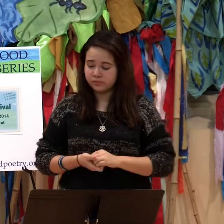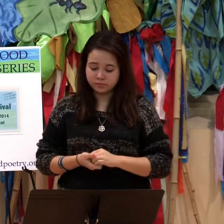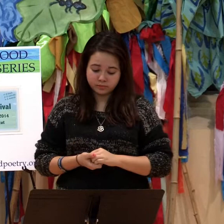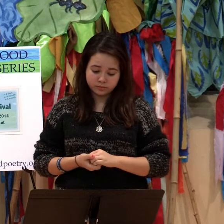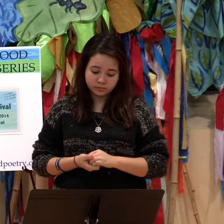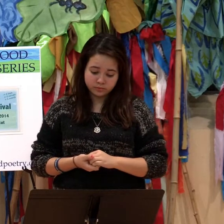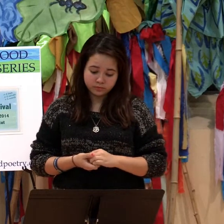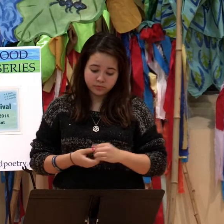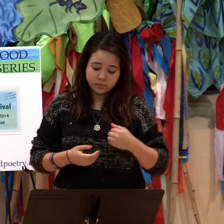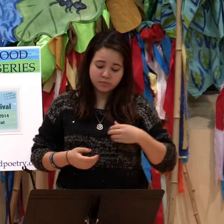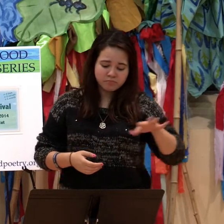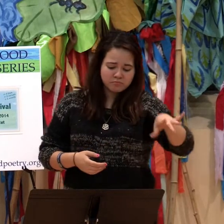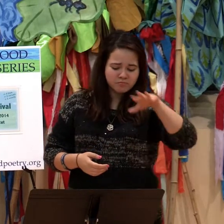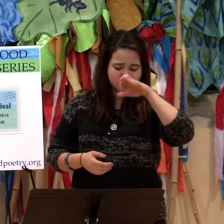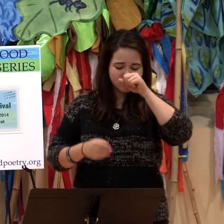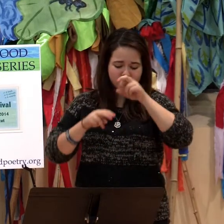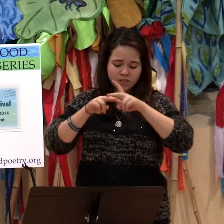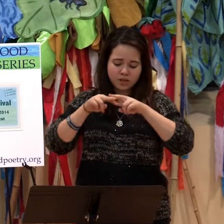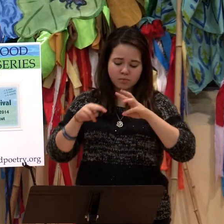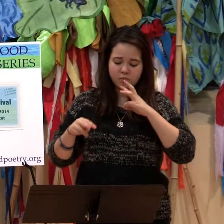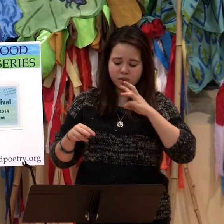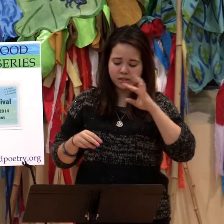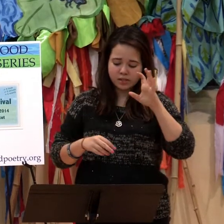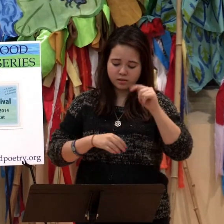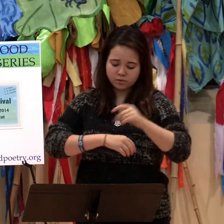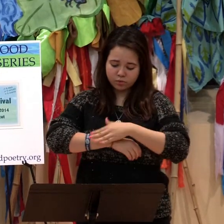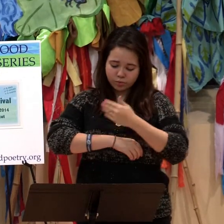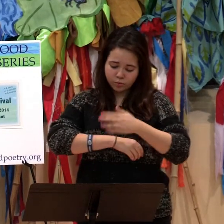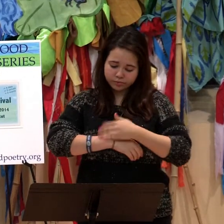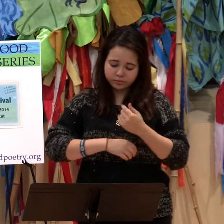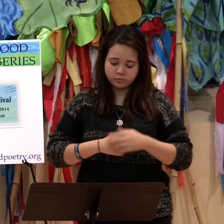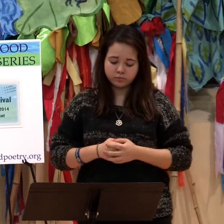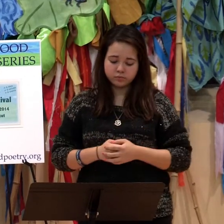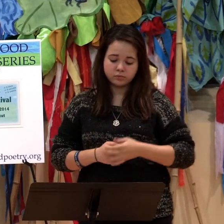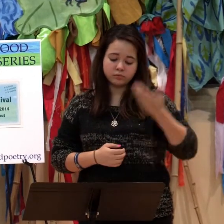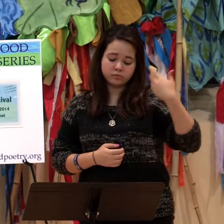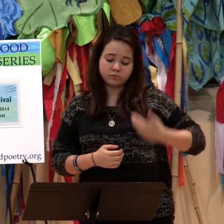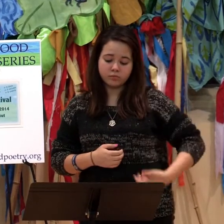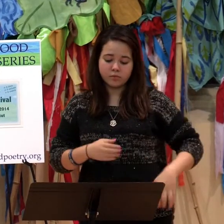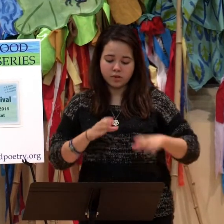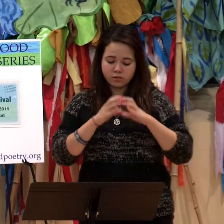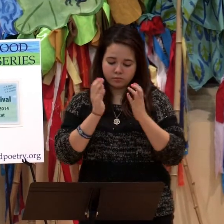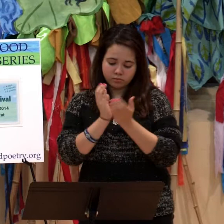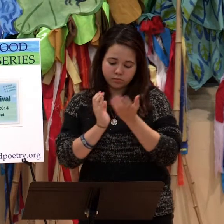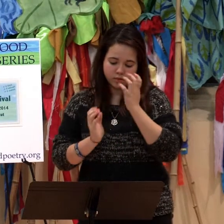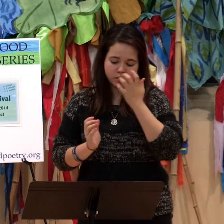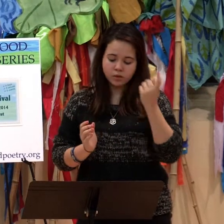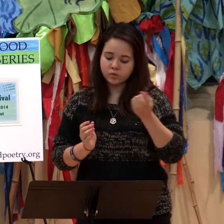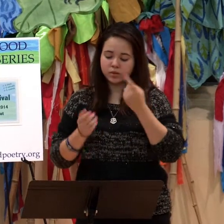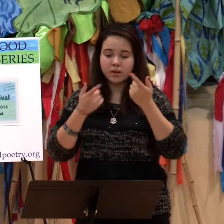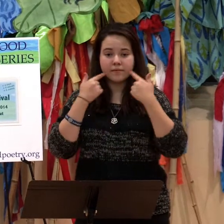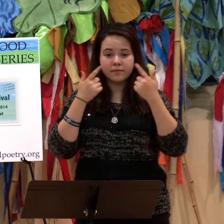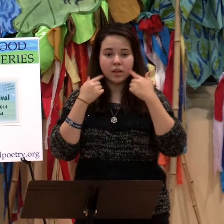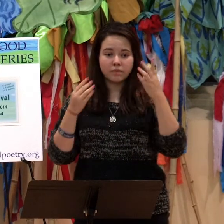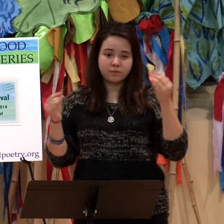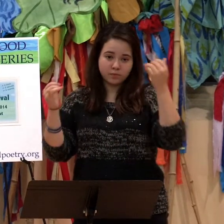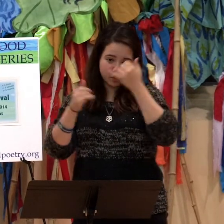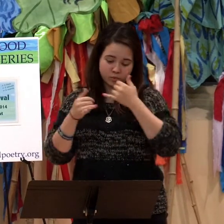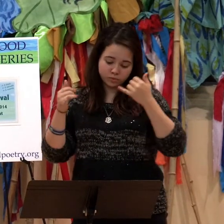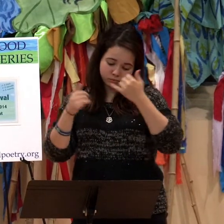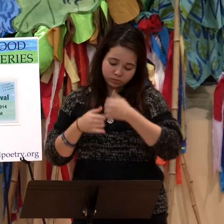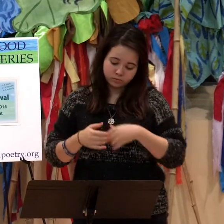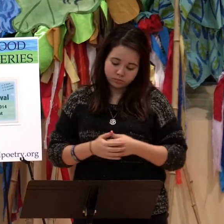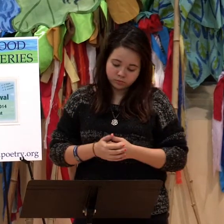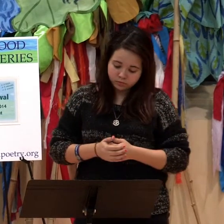for college. I smell the salt water on the Connecticut shore. I am the class clown who loves